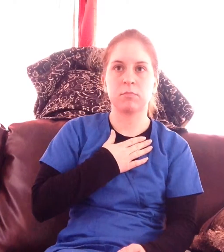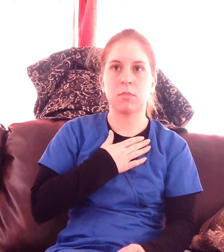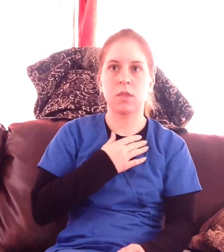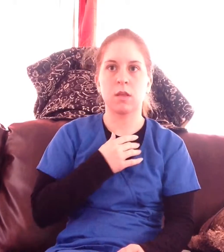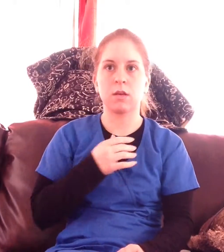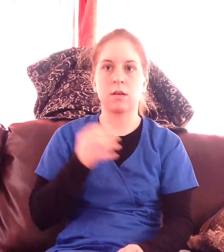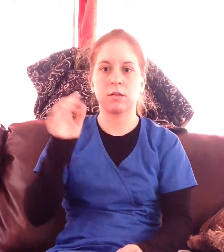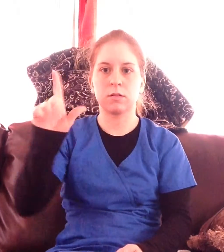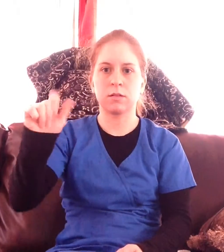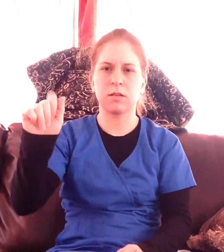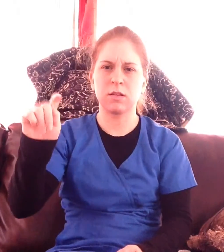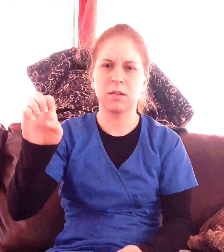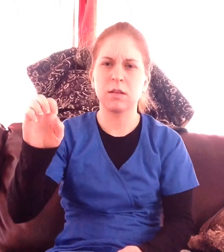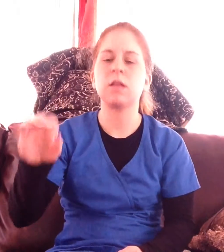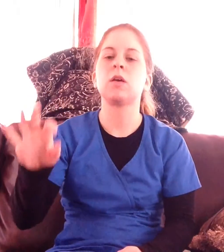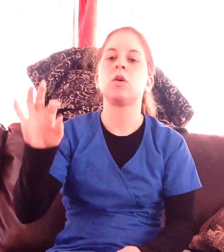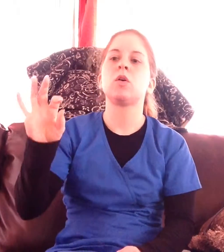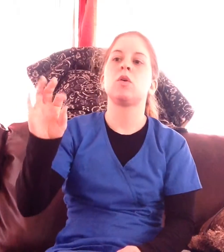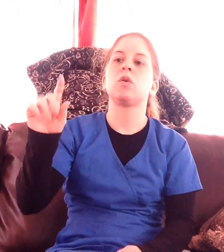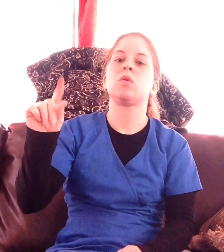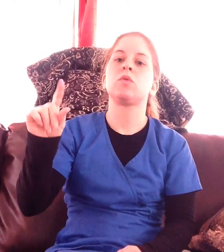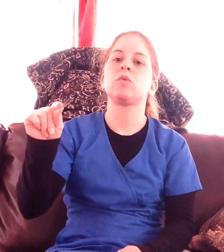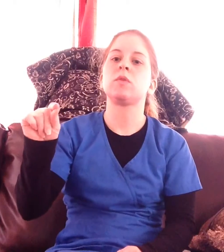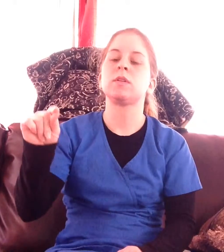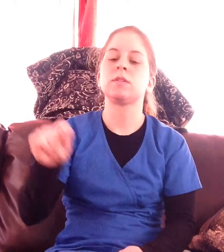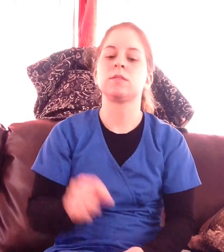sales, auctions, even garage sales.